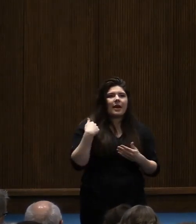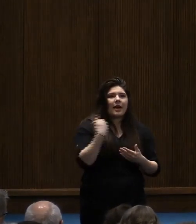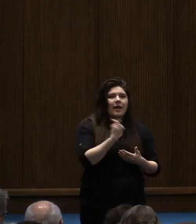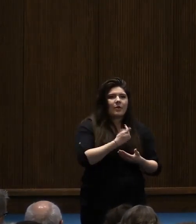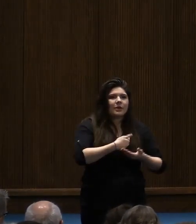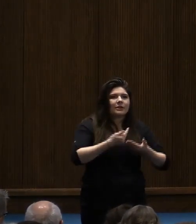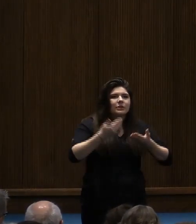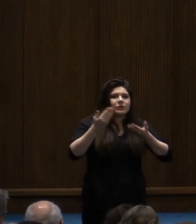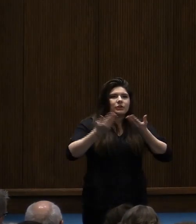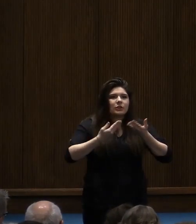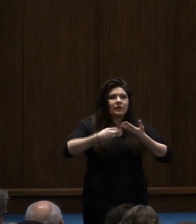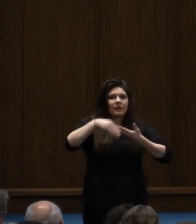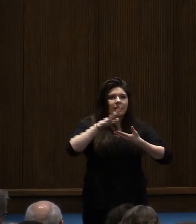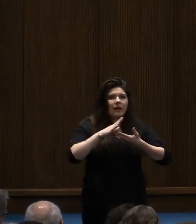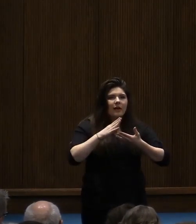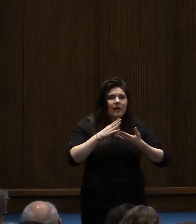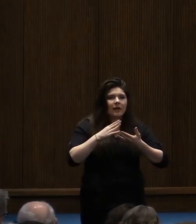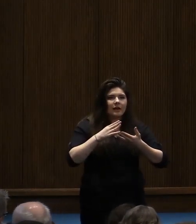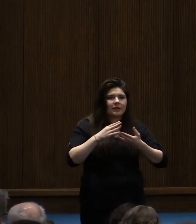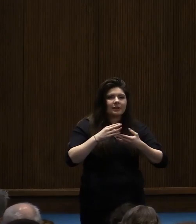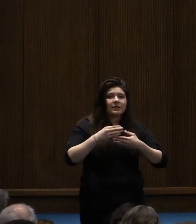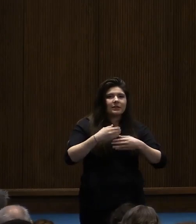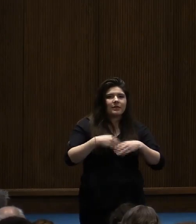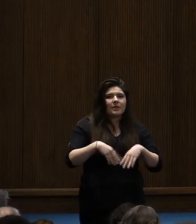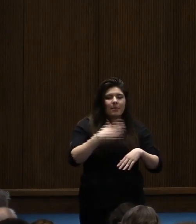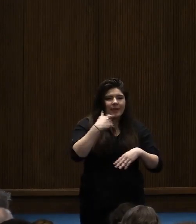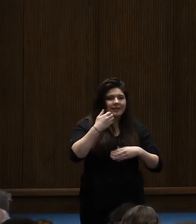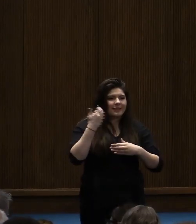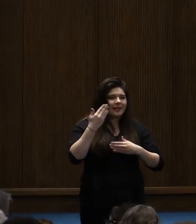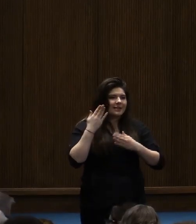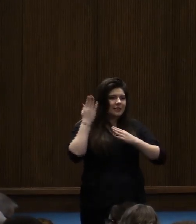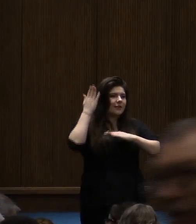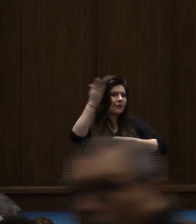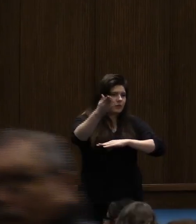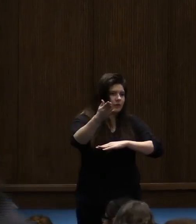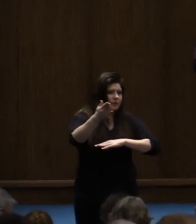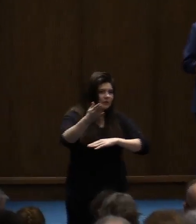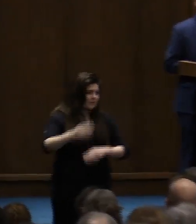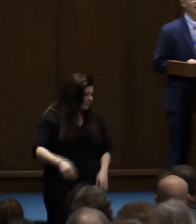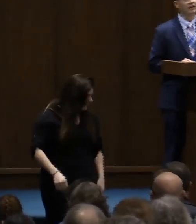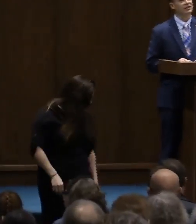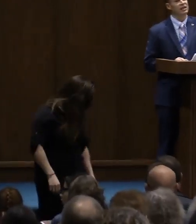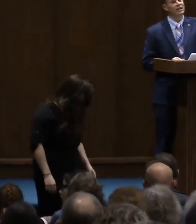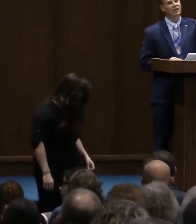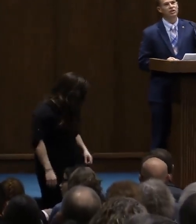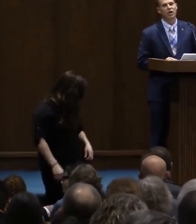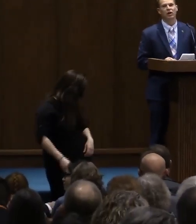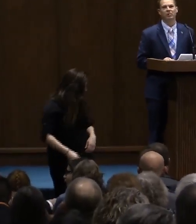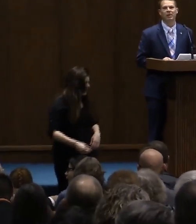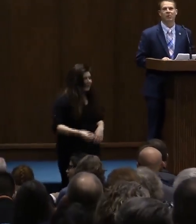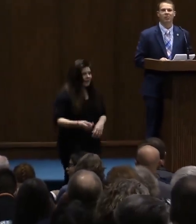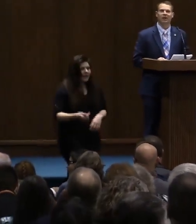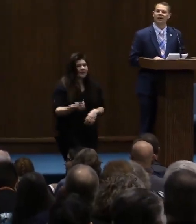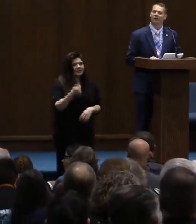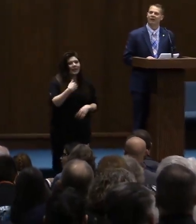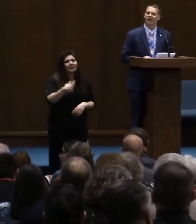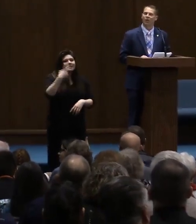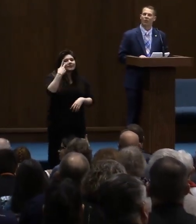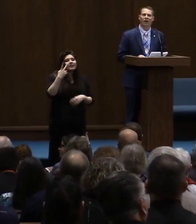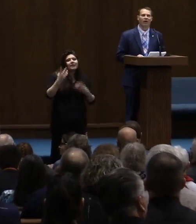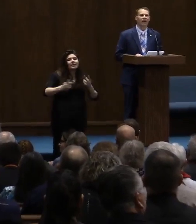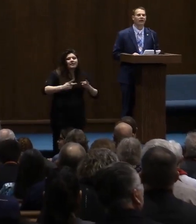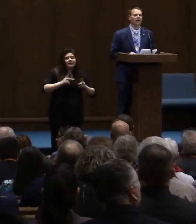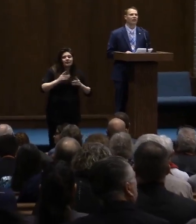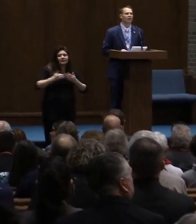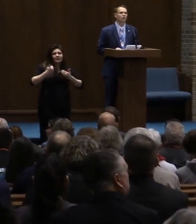resurrected Jesus, who believes the best days for us are yet ahead. And as I see these young people beginning to make